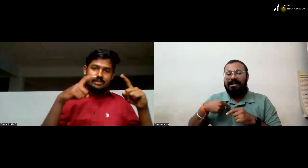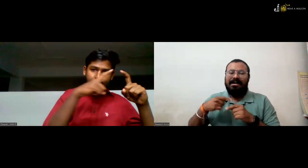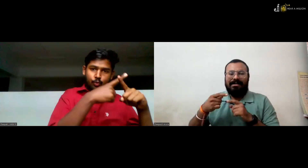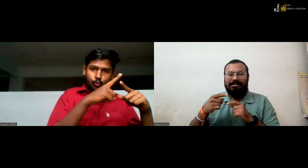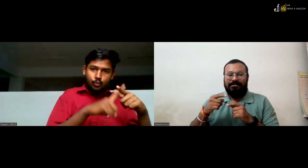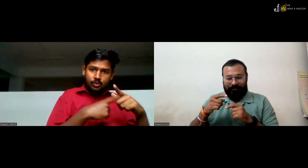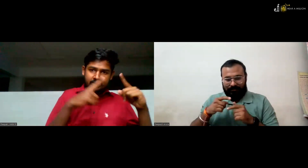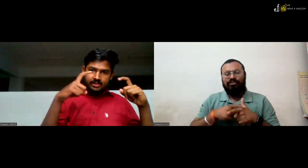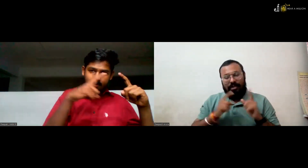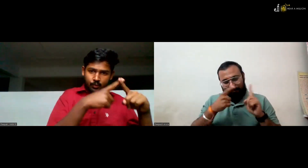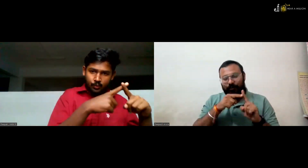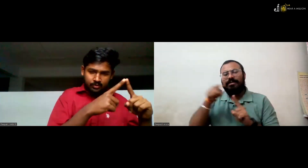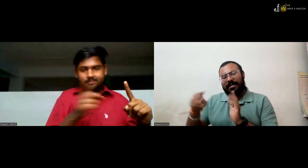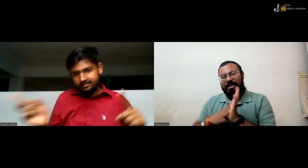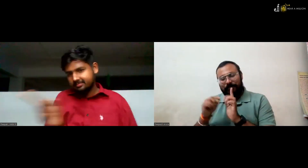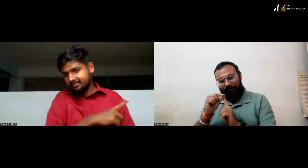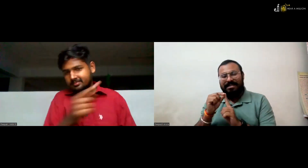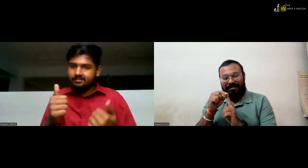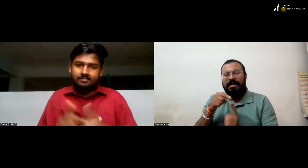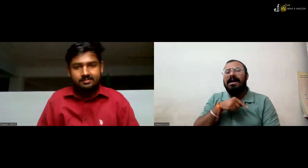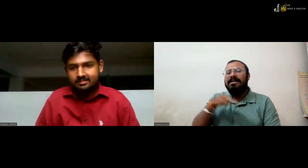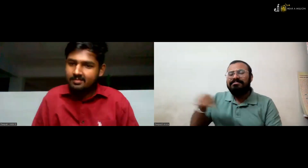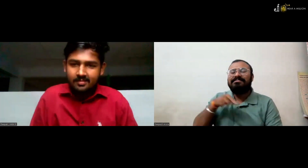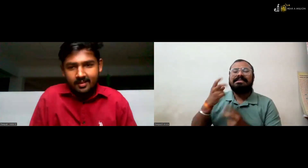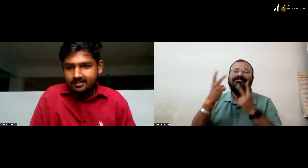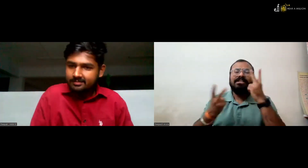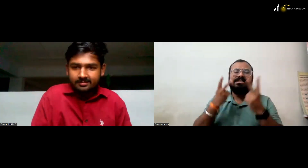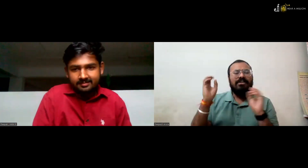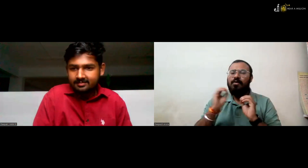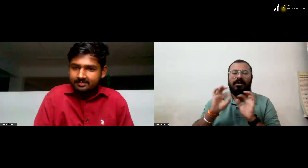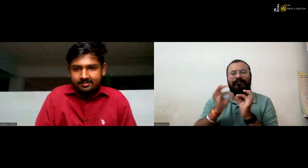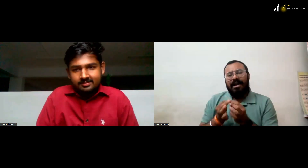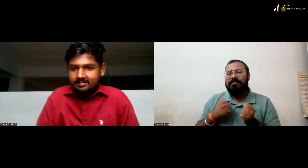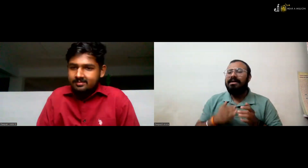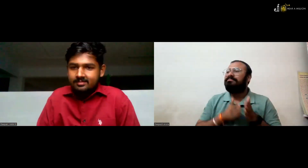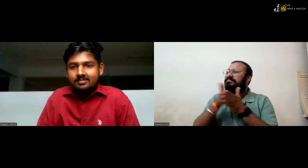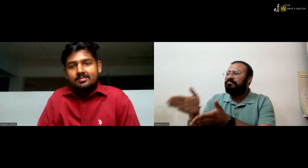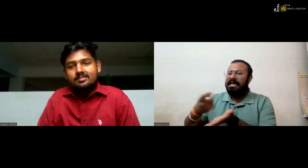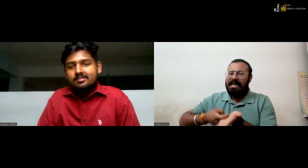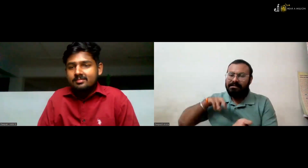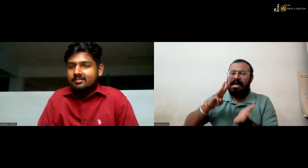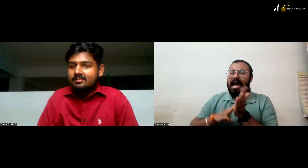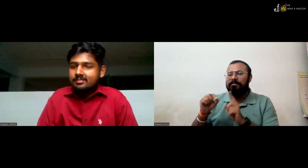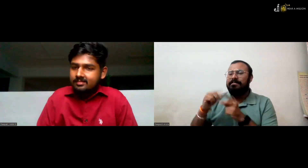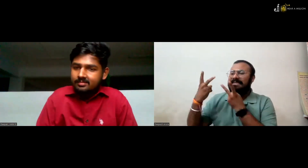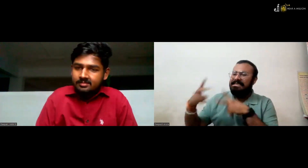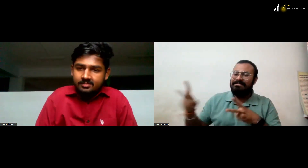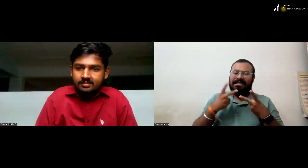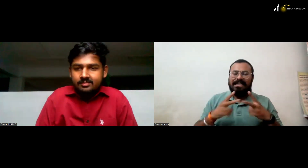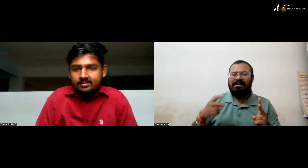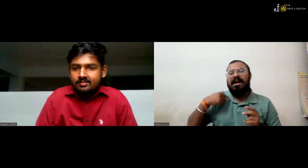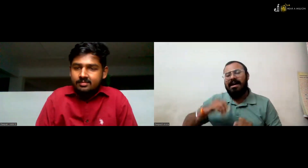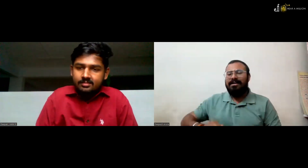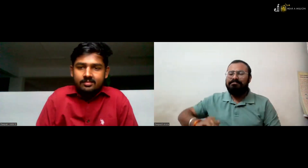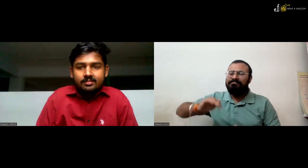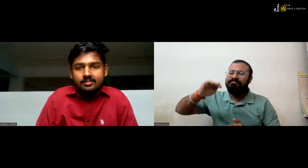as this. So this is where my family reside. So we just went with our